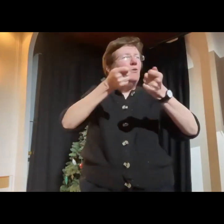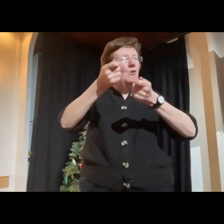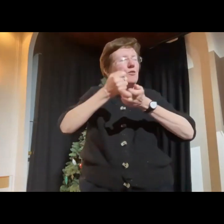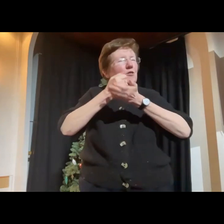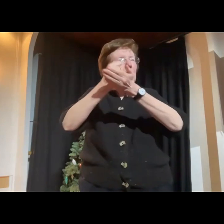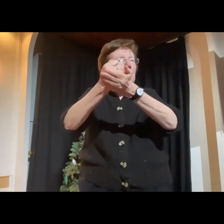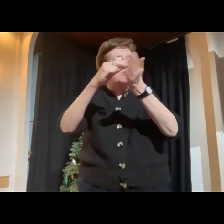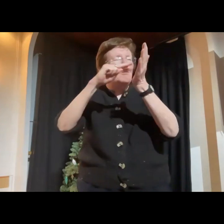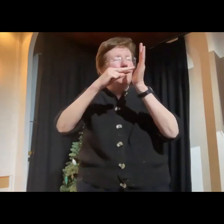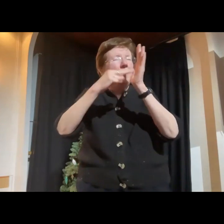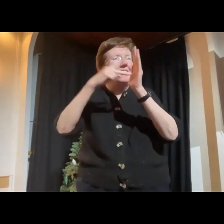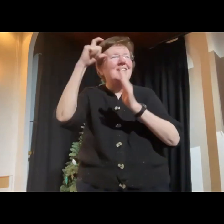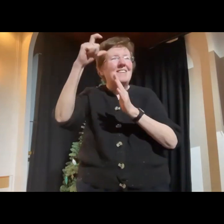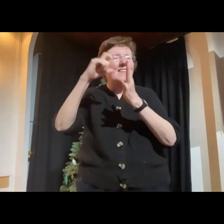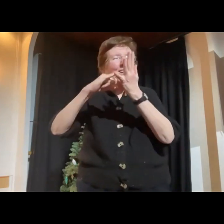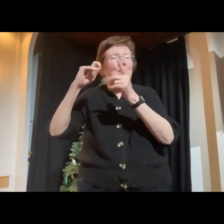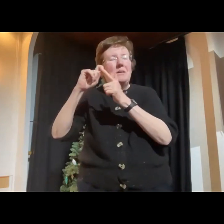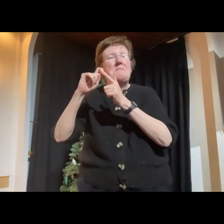few deaf children who have